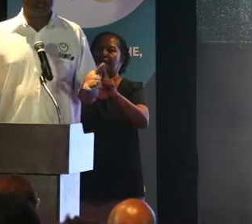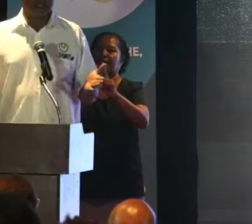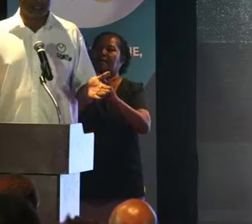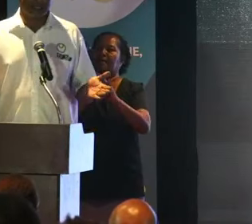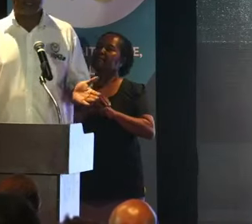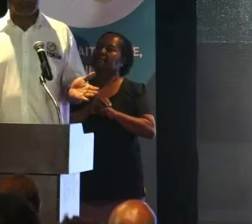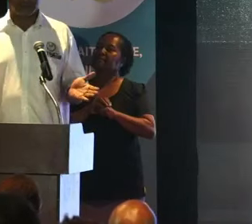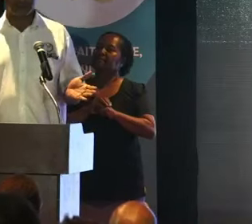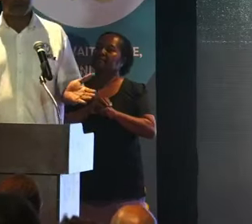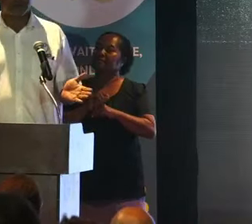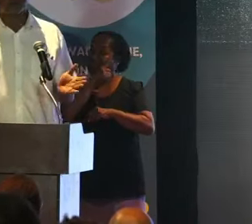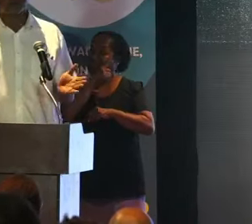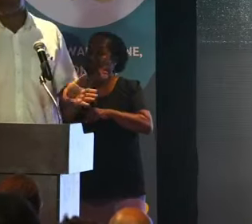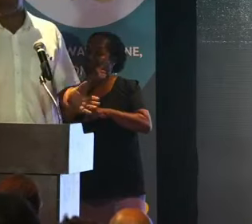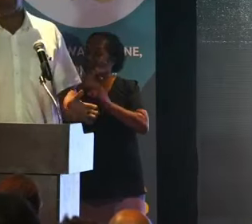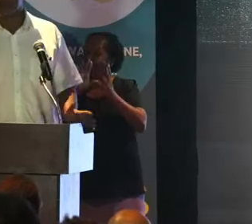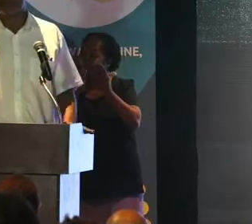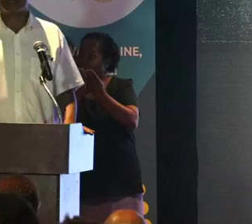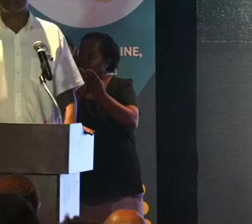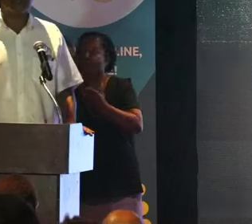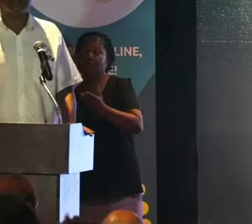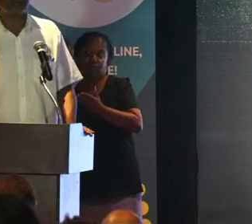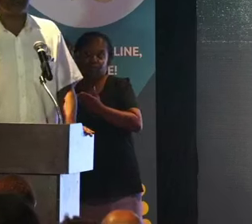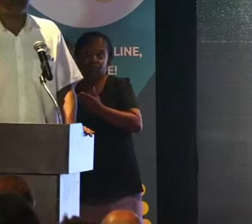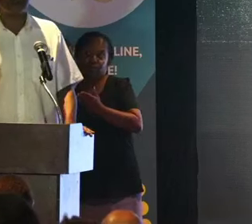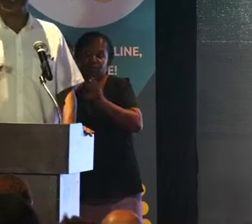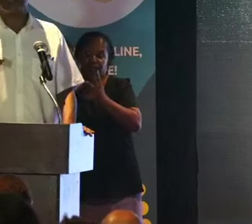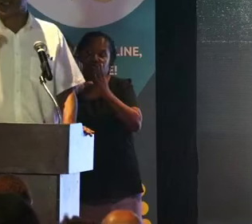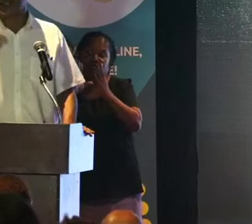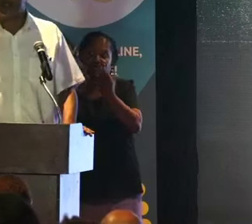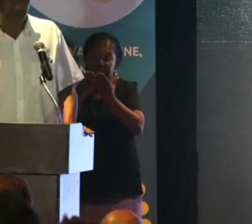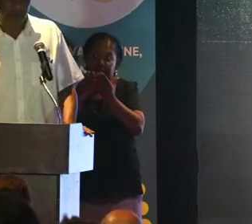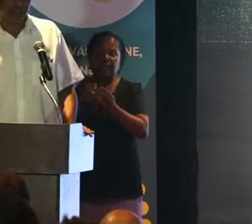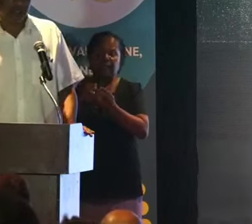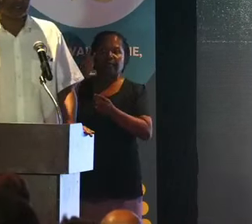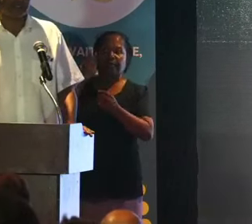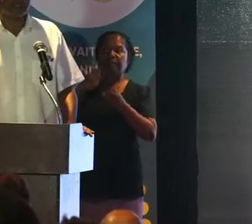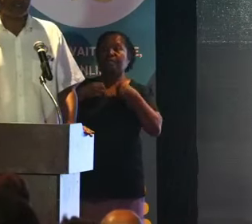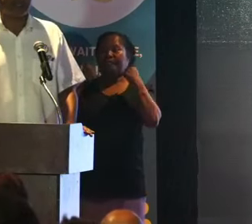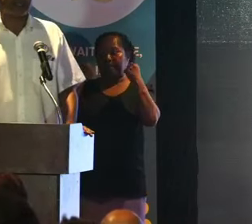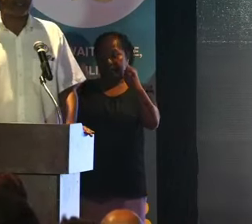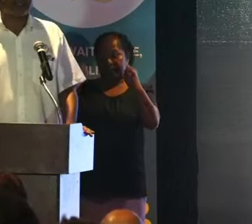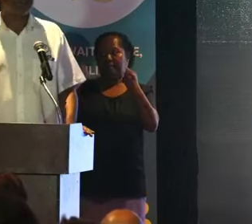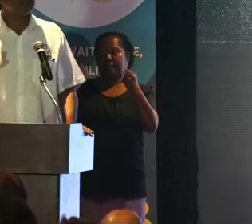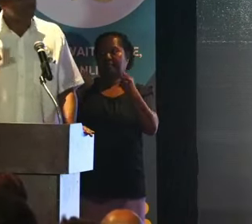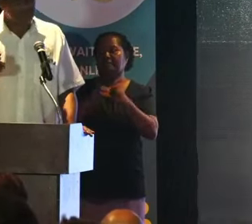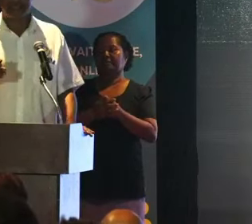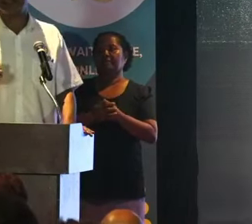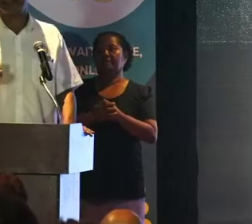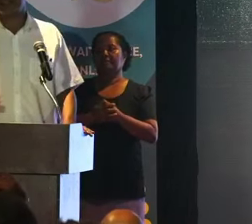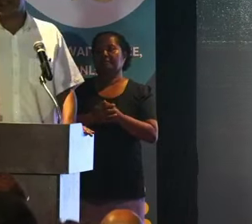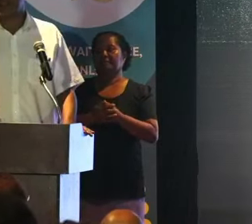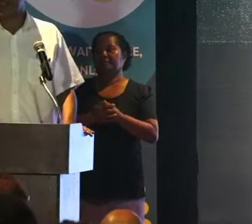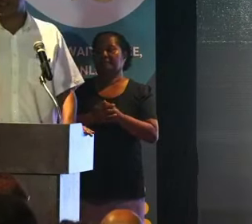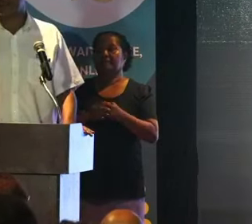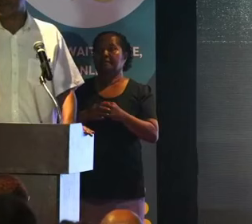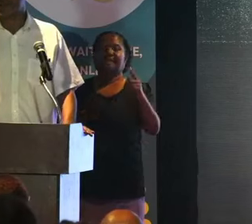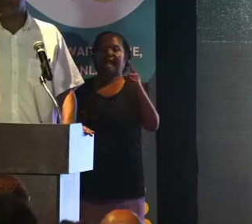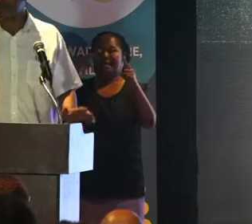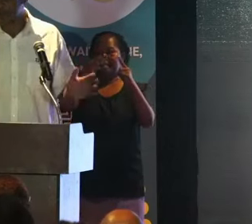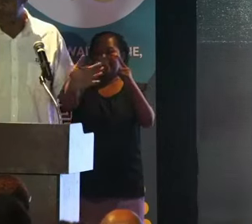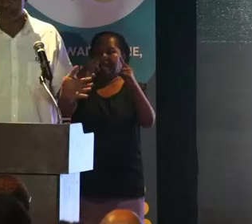in a girl group or a women's group, they want the women to be empowered. So that is their key